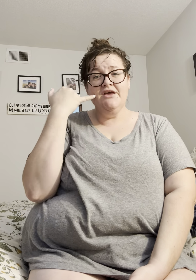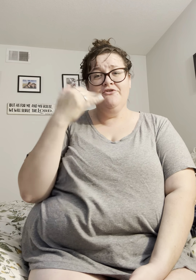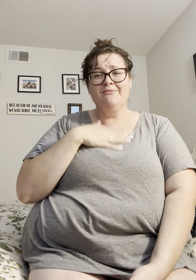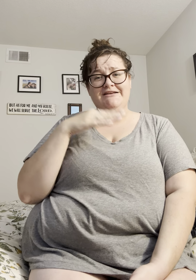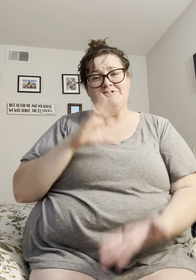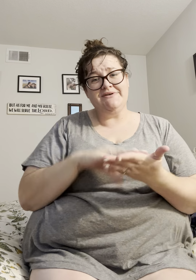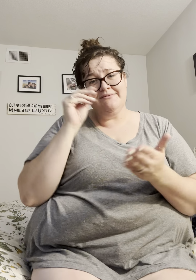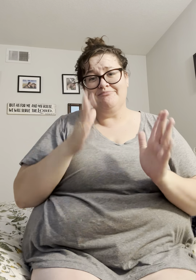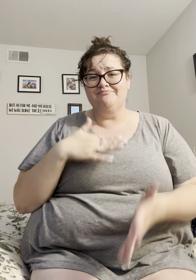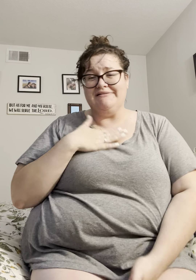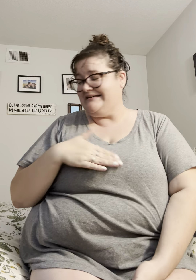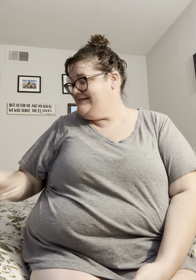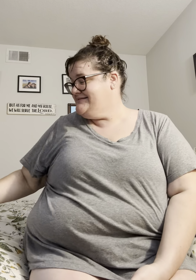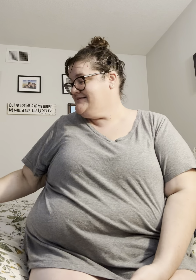If you're my student, please